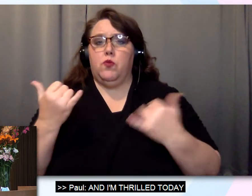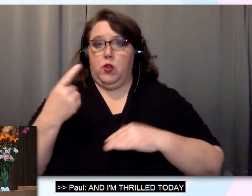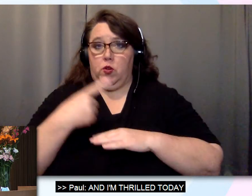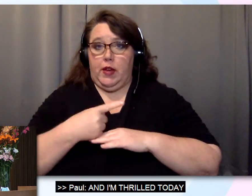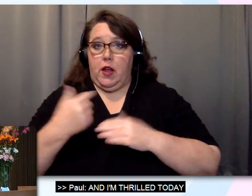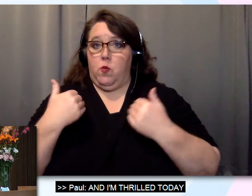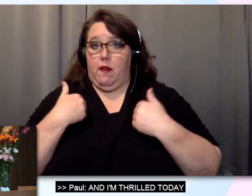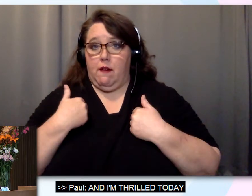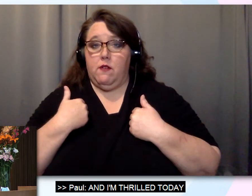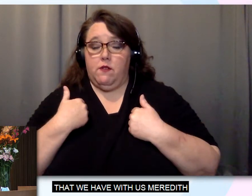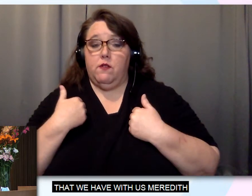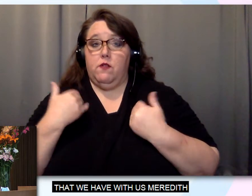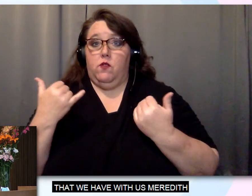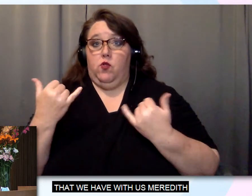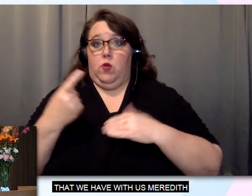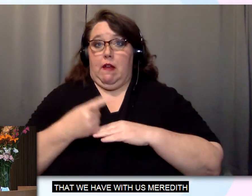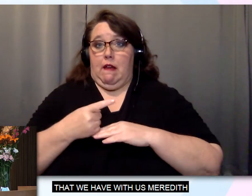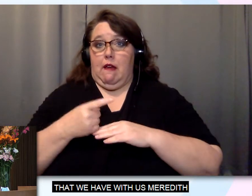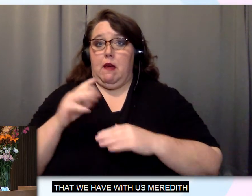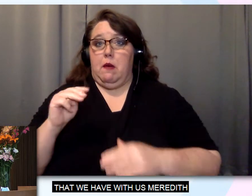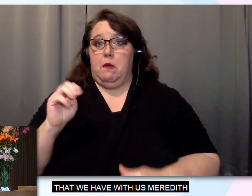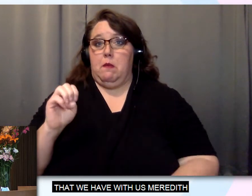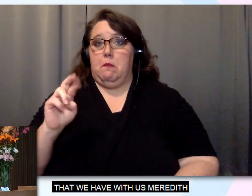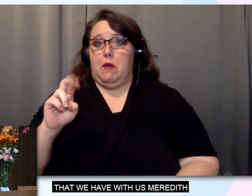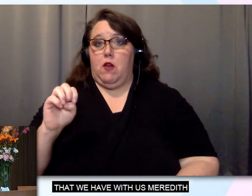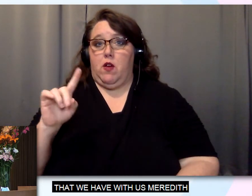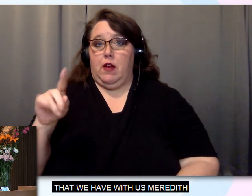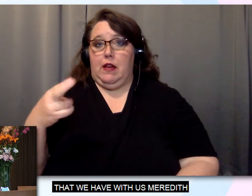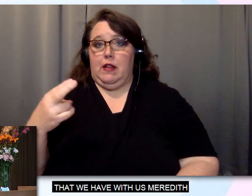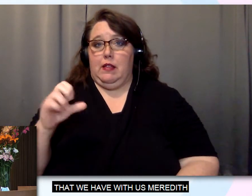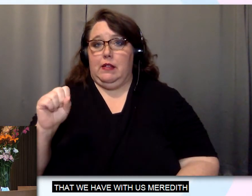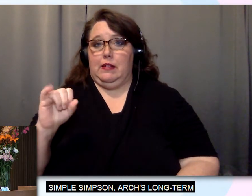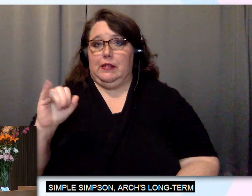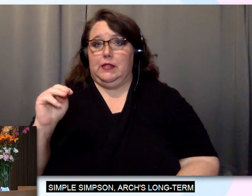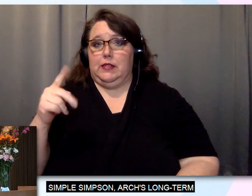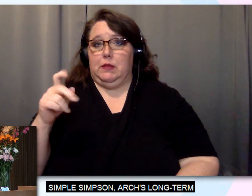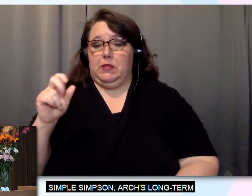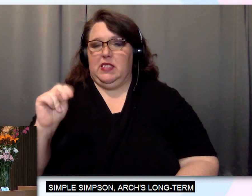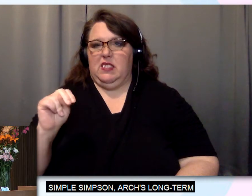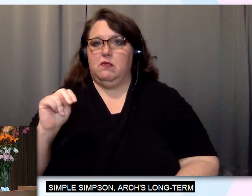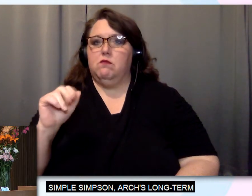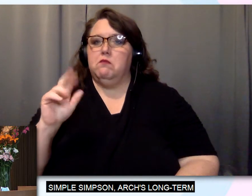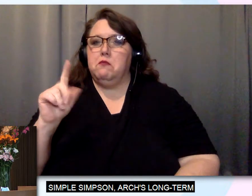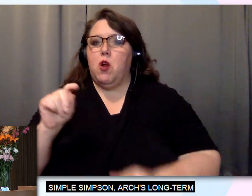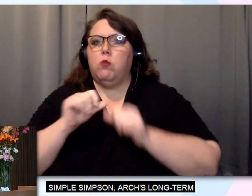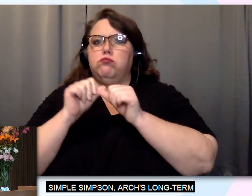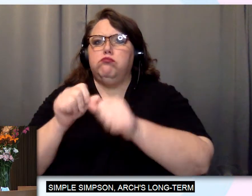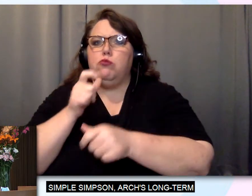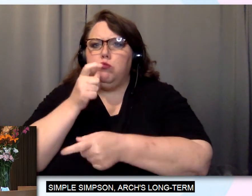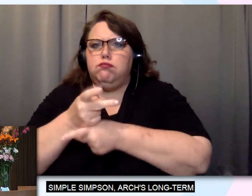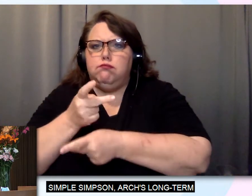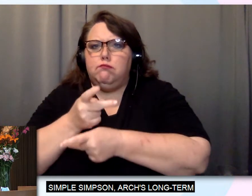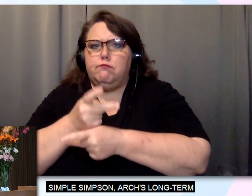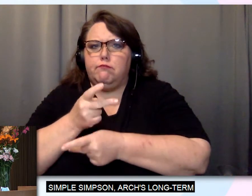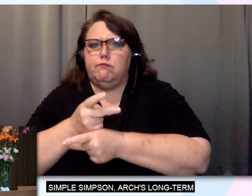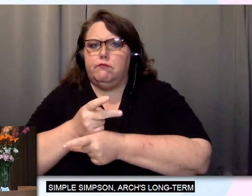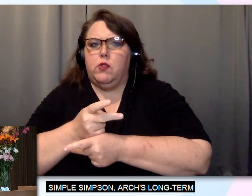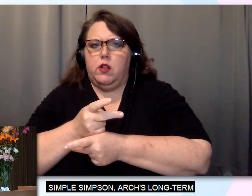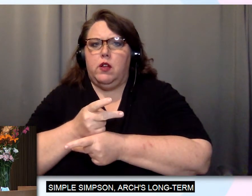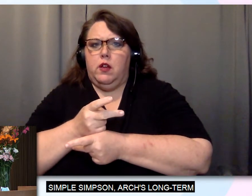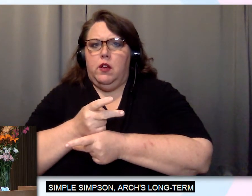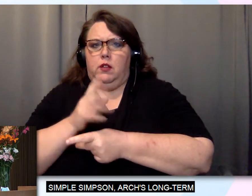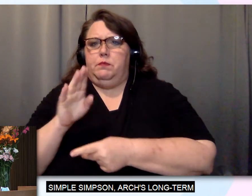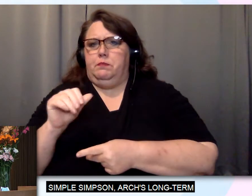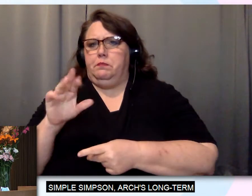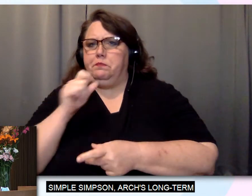And I'm thrilled today that we have with us Meredith Simpson, Arch's long-term caregiver that's really gotten her to